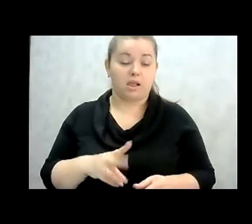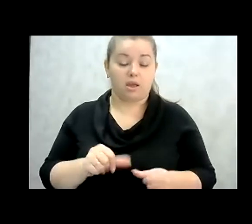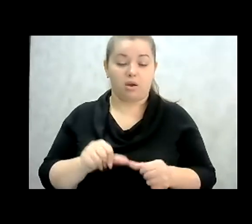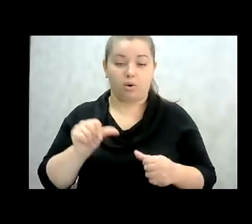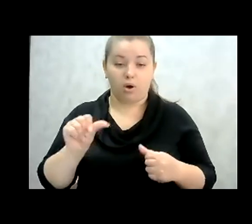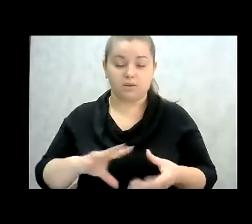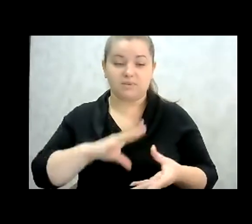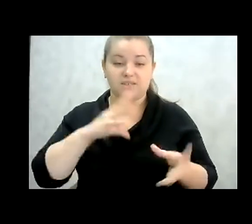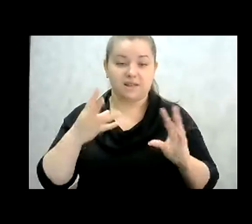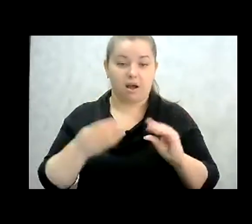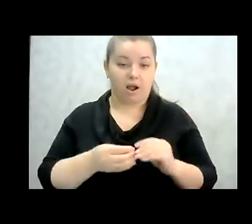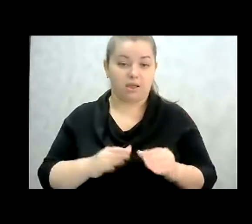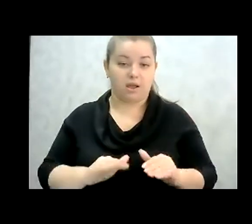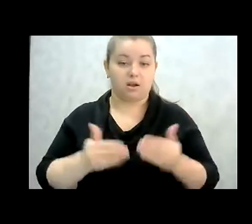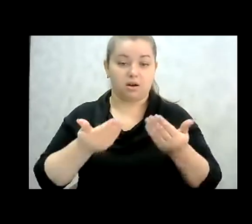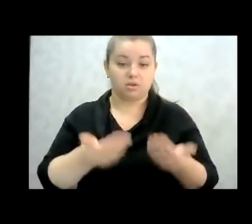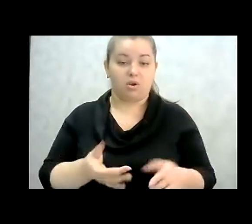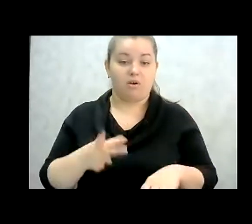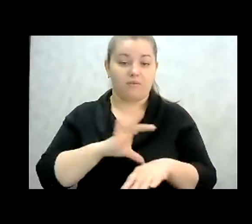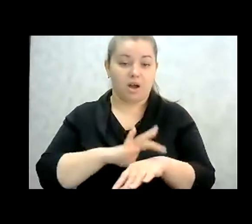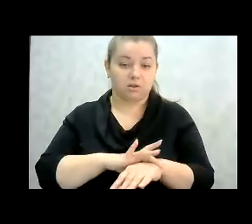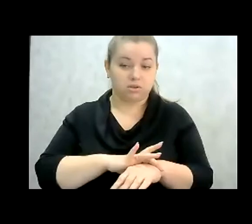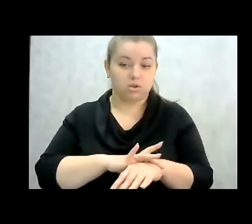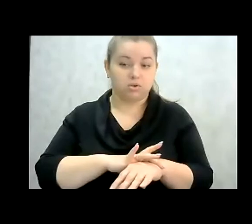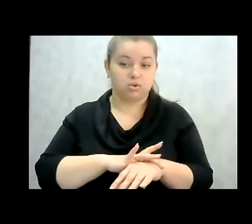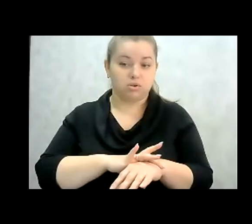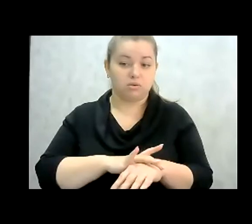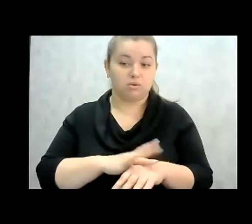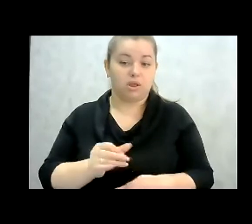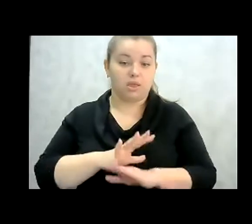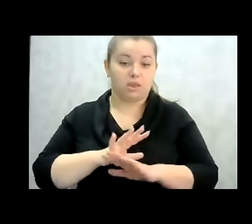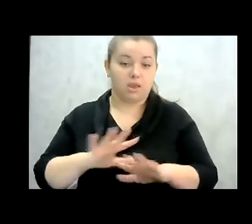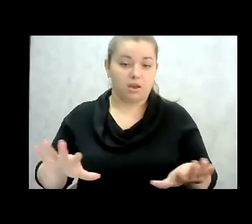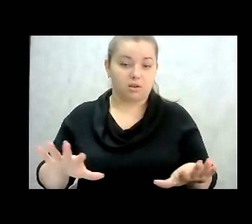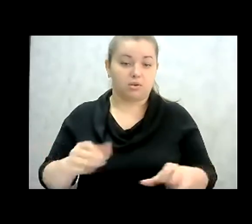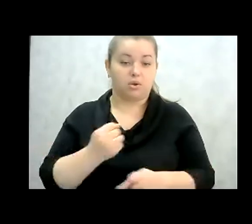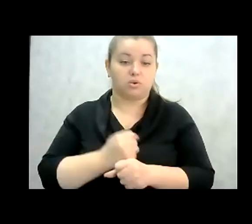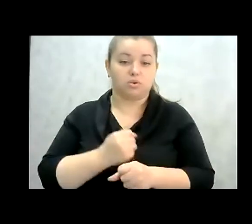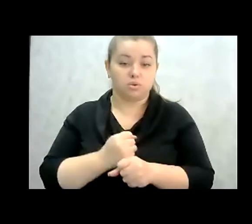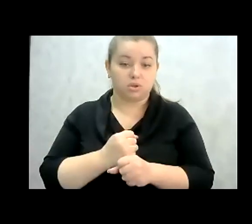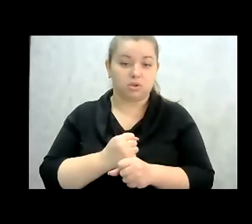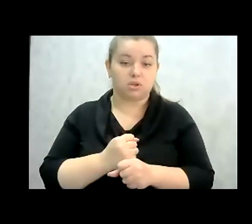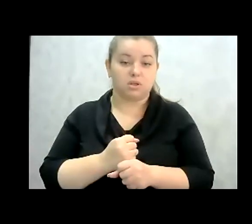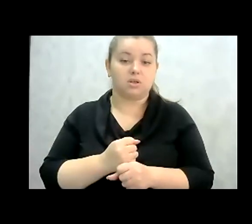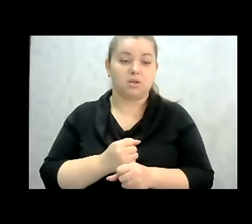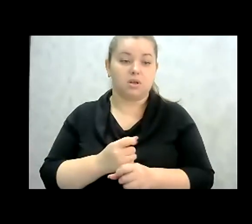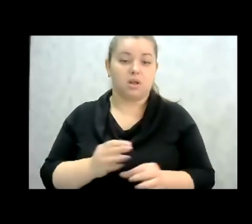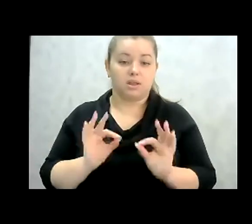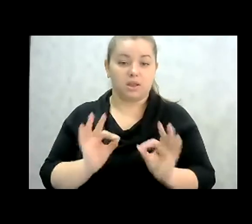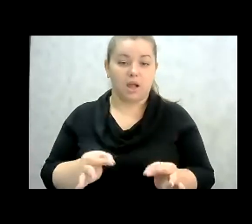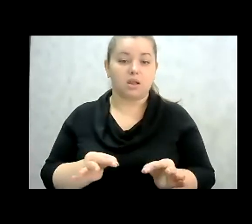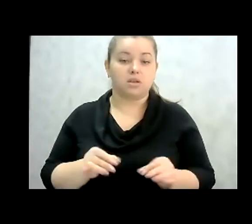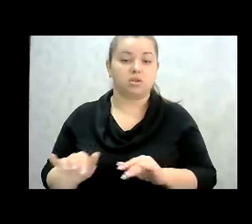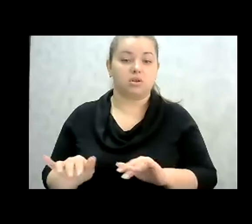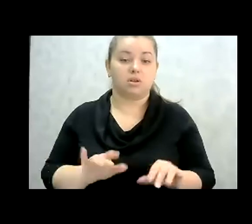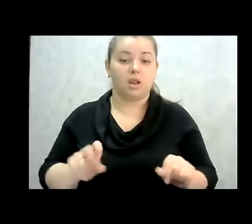assigned relevantly a number of agencies, but apart from these general